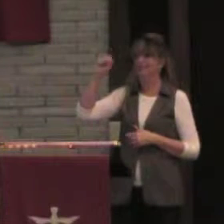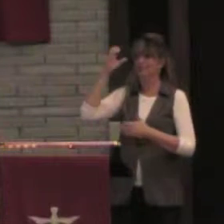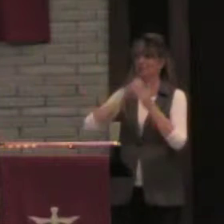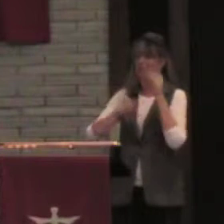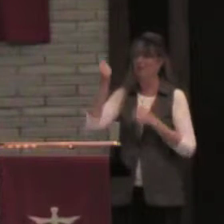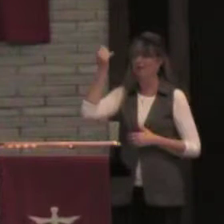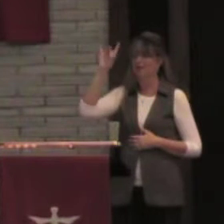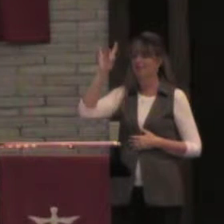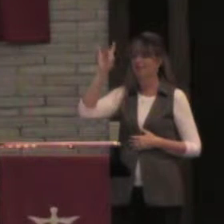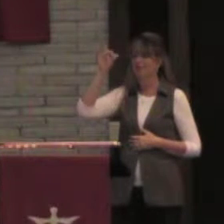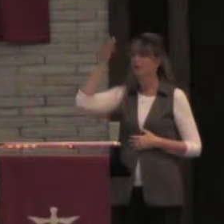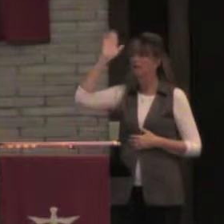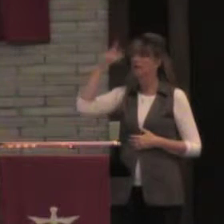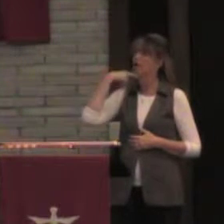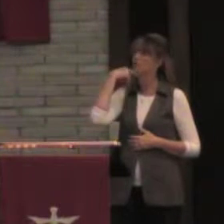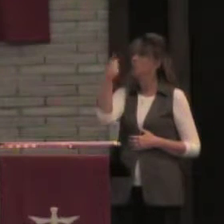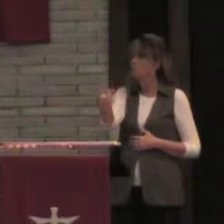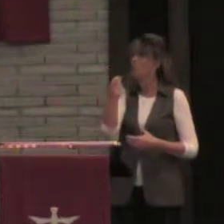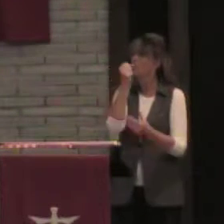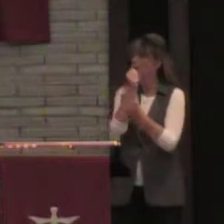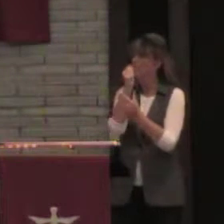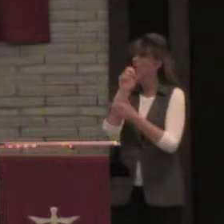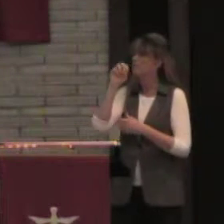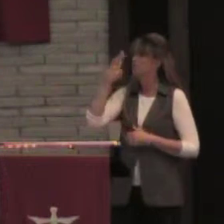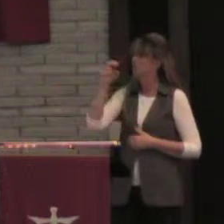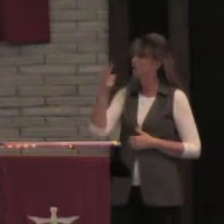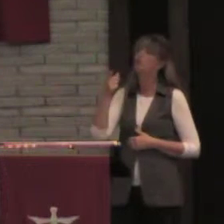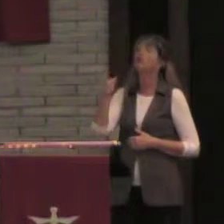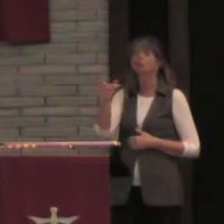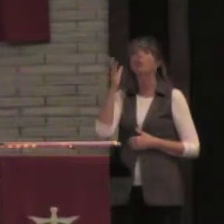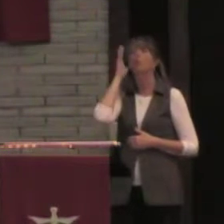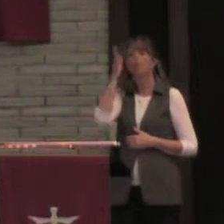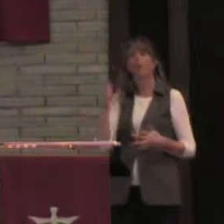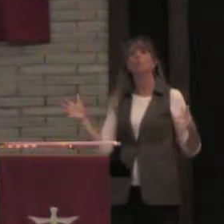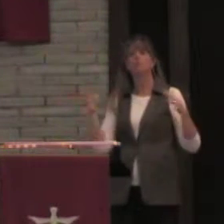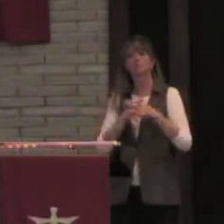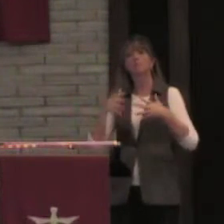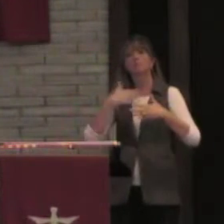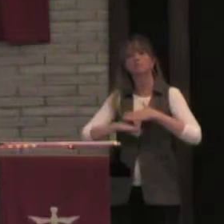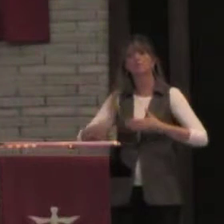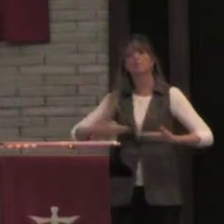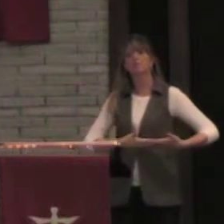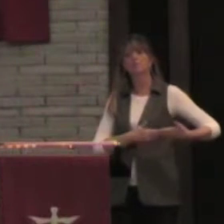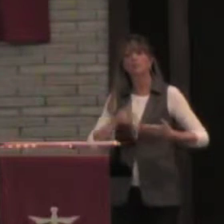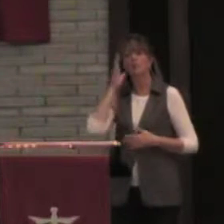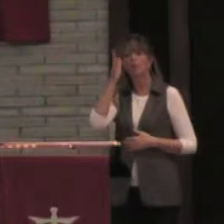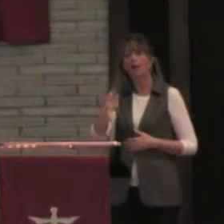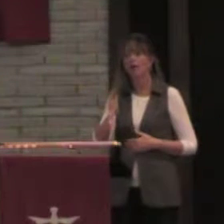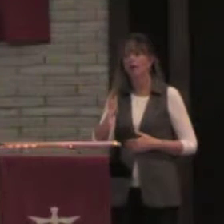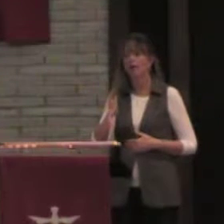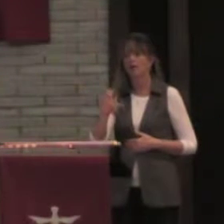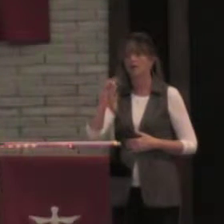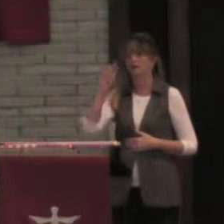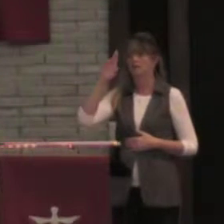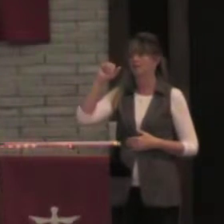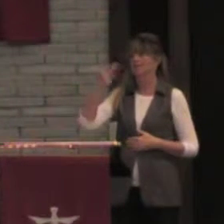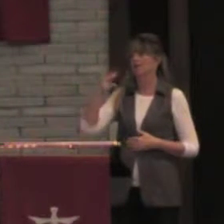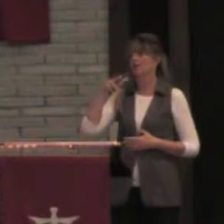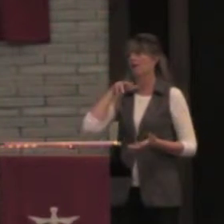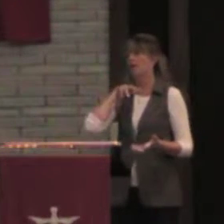And then in Genesis chapter 18, God tells Abraham and Sarah, you will get pregnant and you will have a baby.